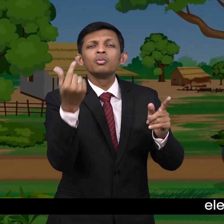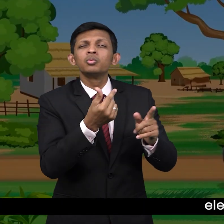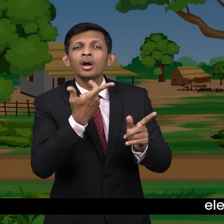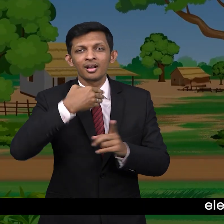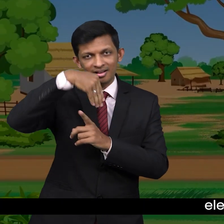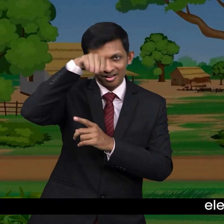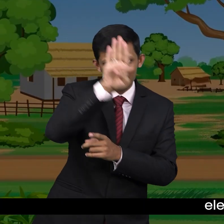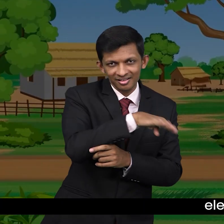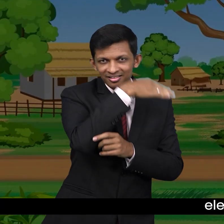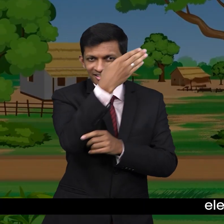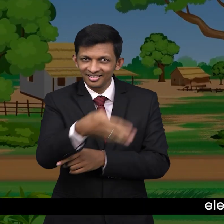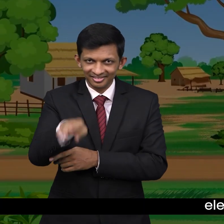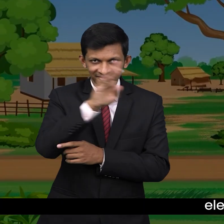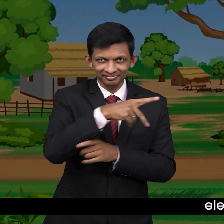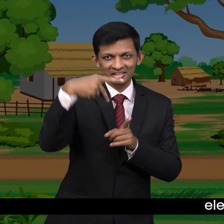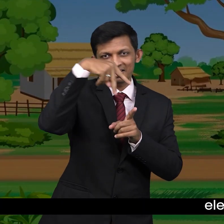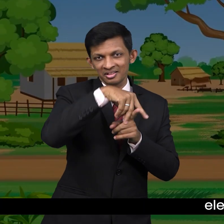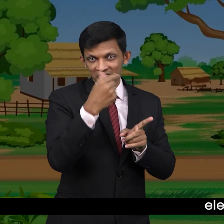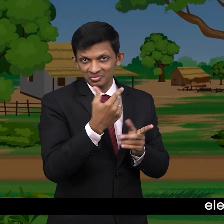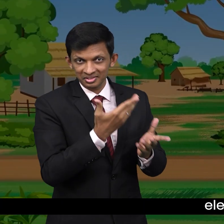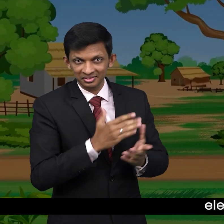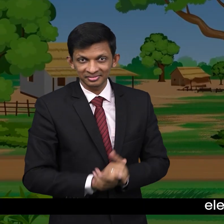are used.